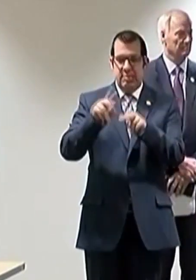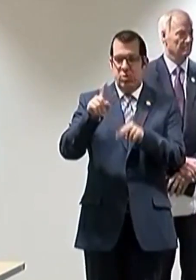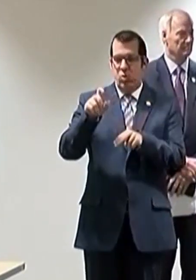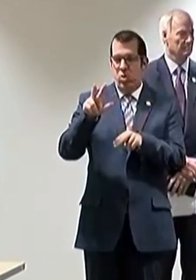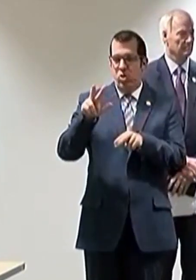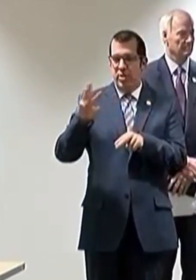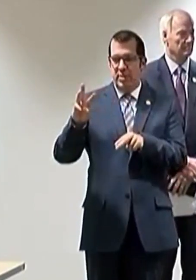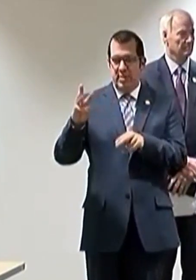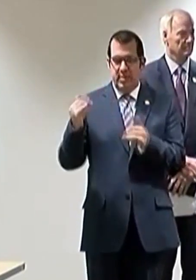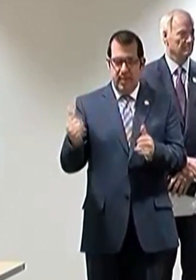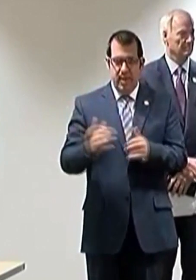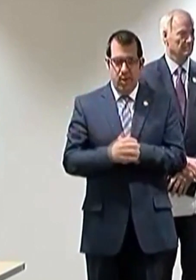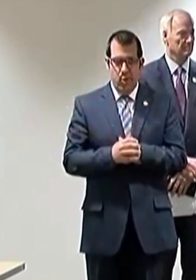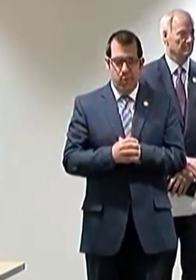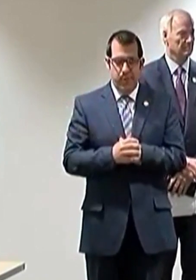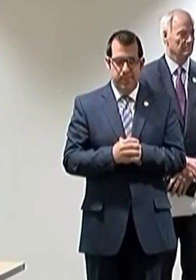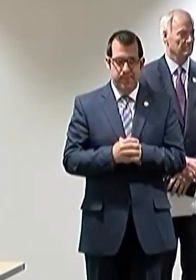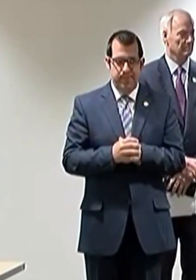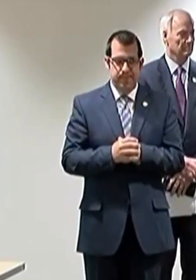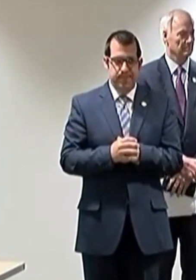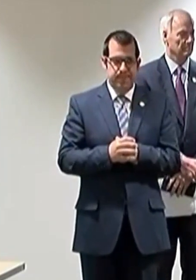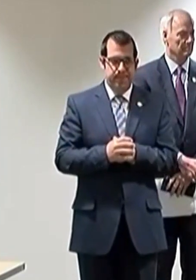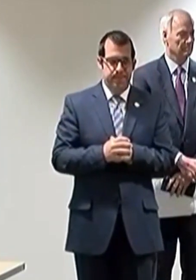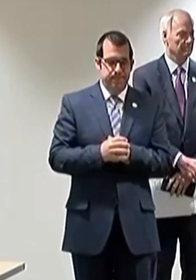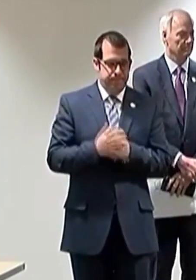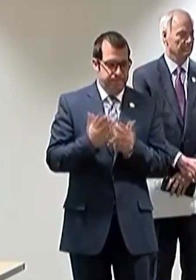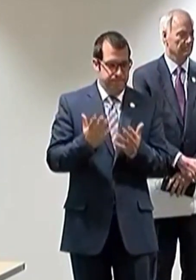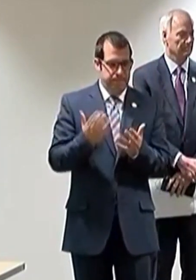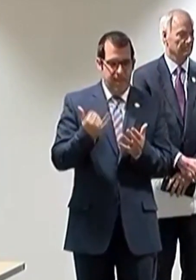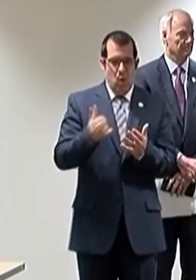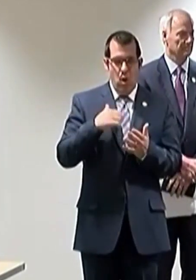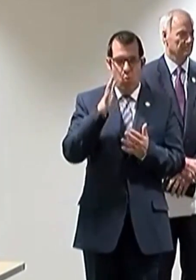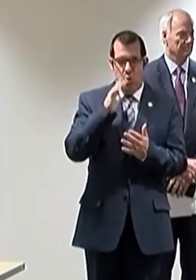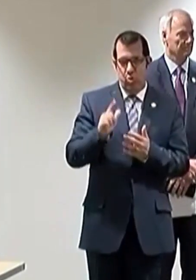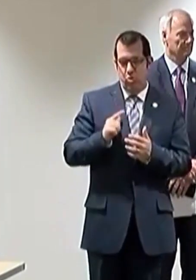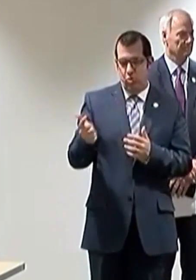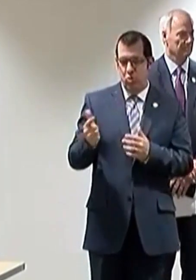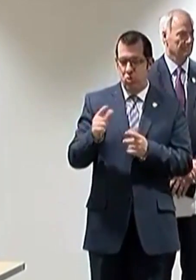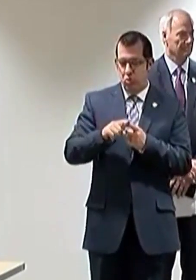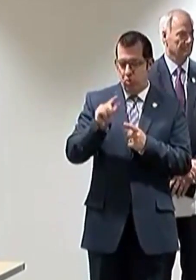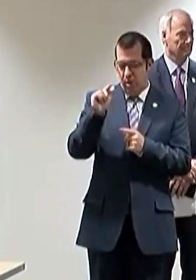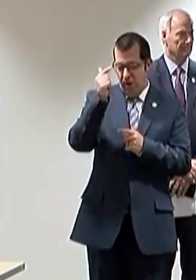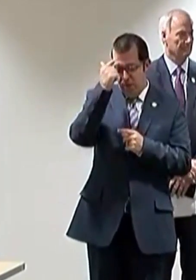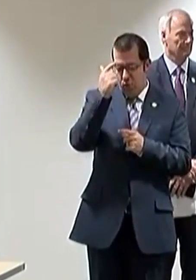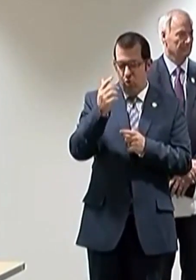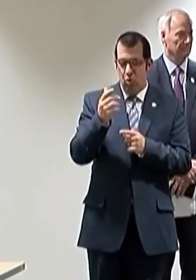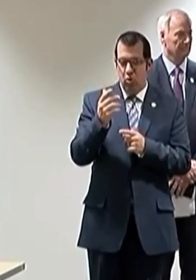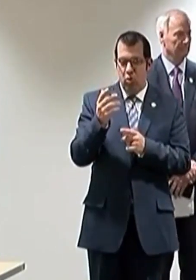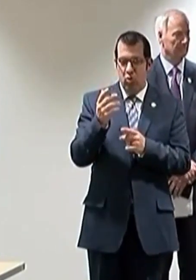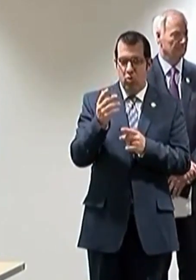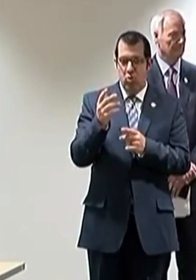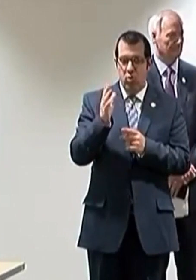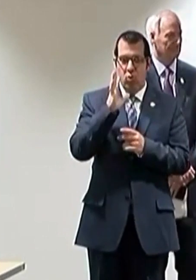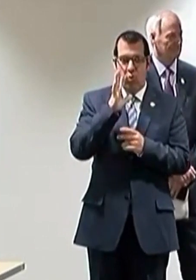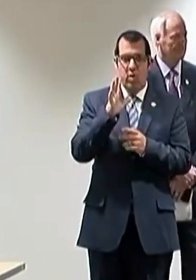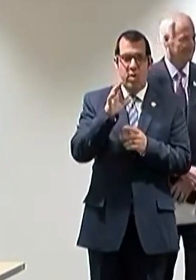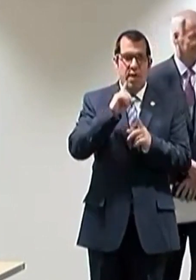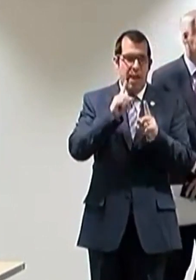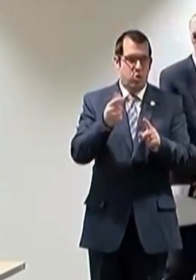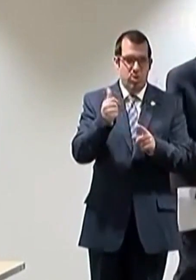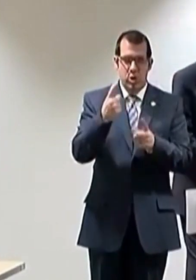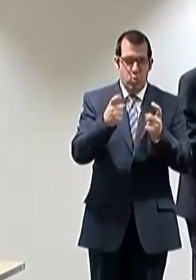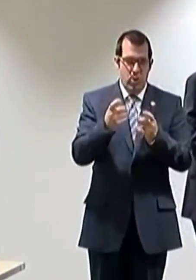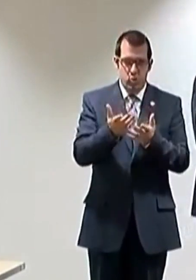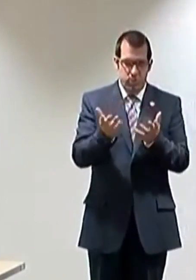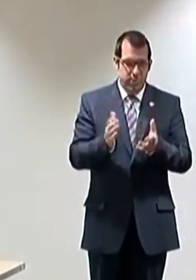136. And with that, I'll turn it back over to the Governor, and we'll then answer any